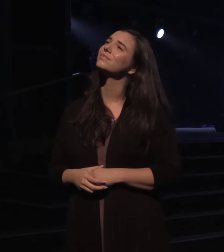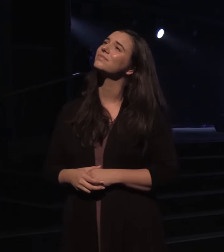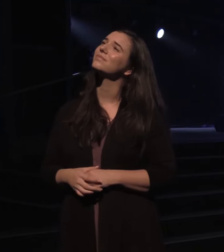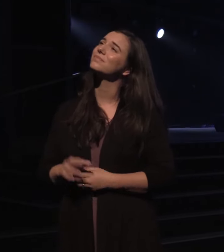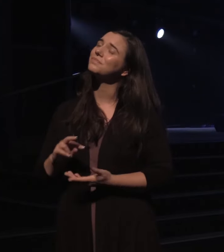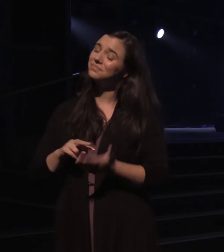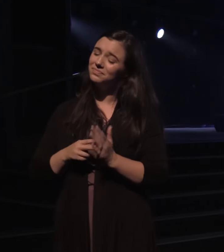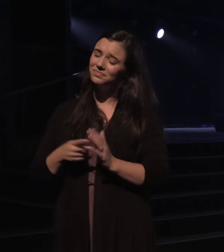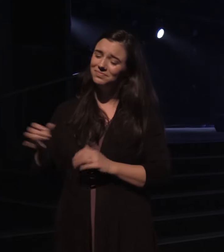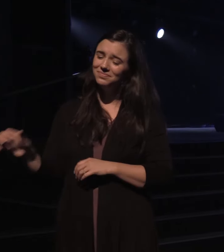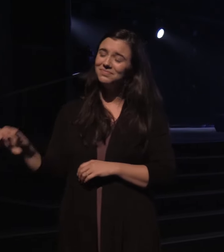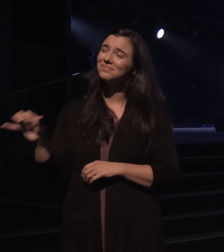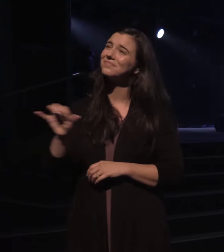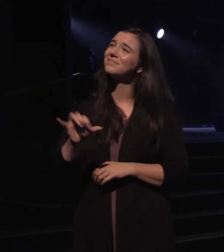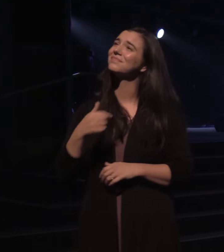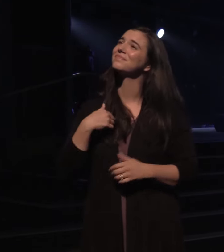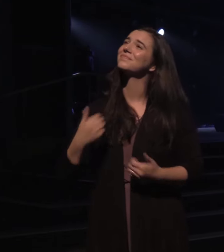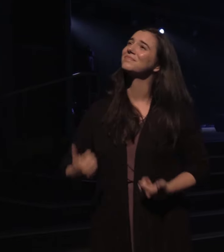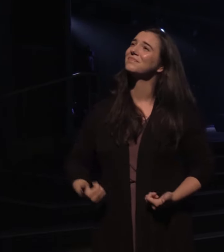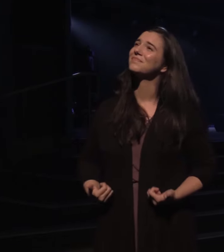There is a